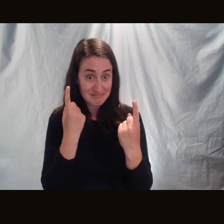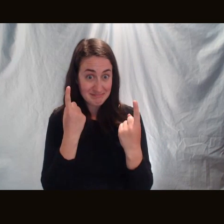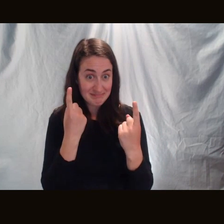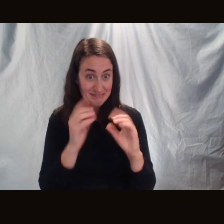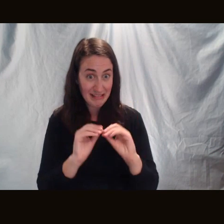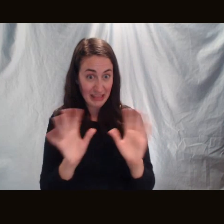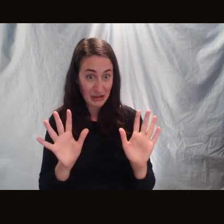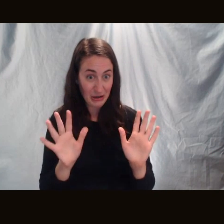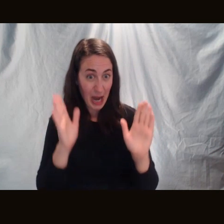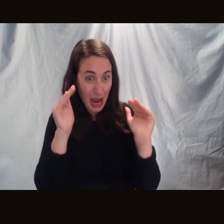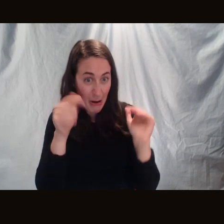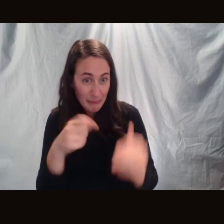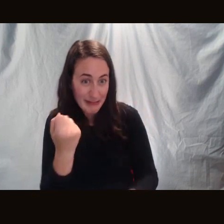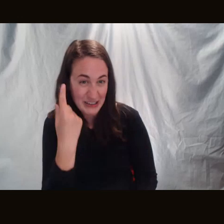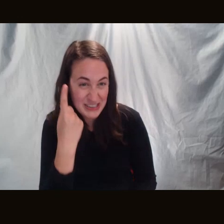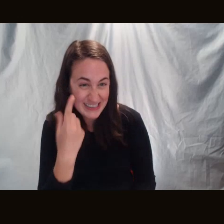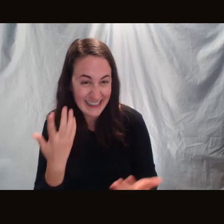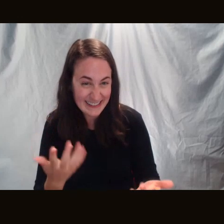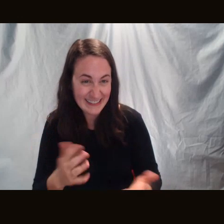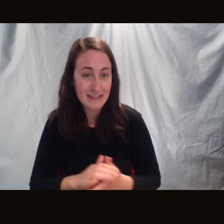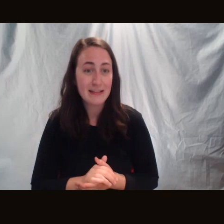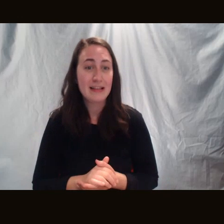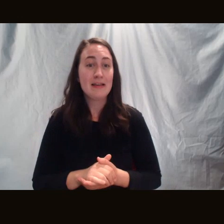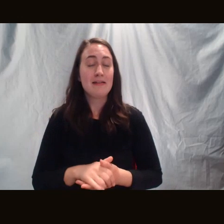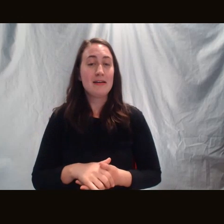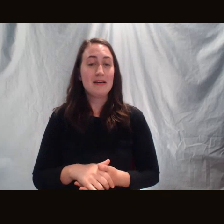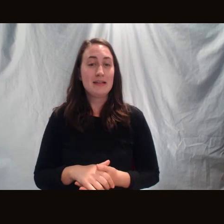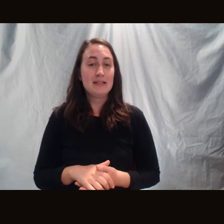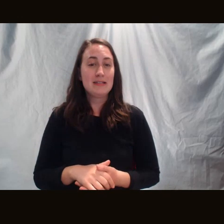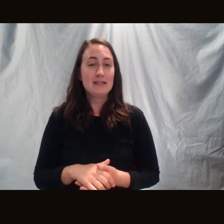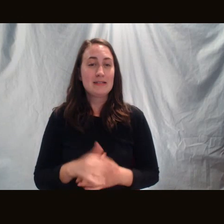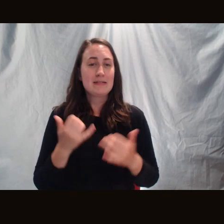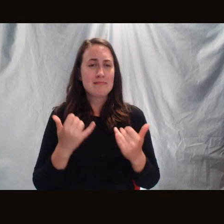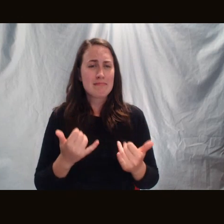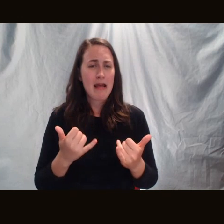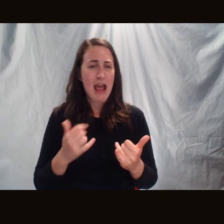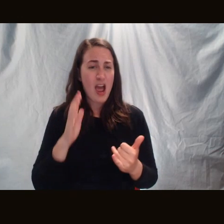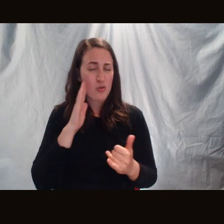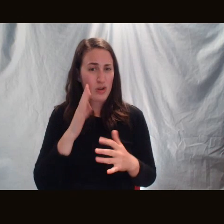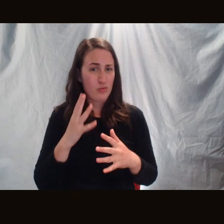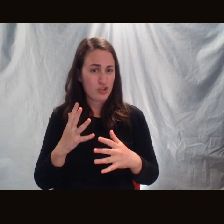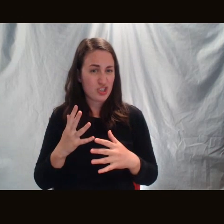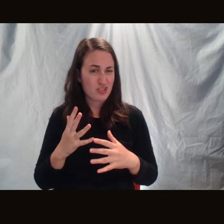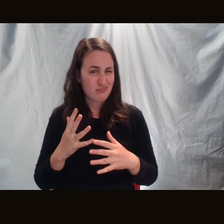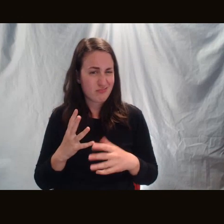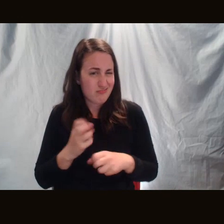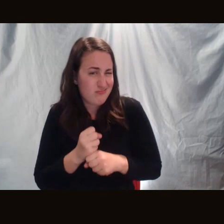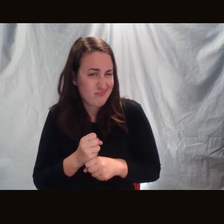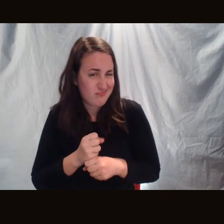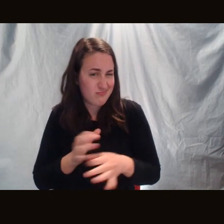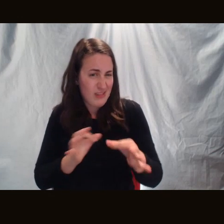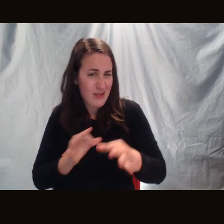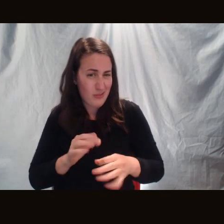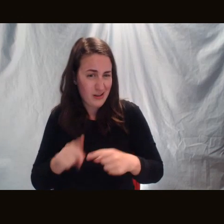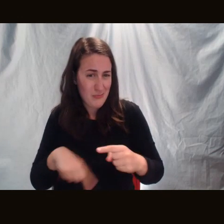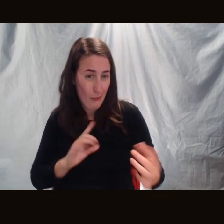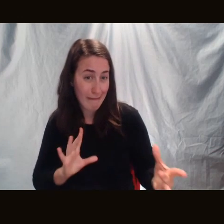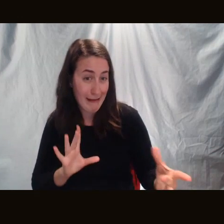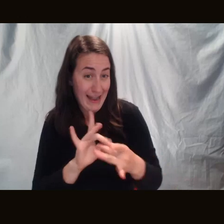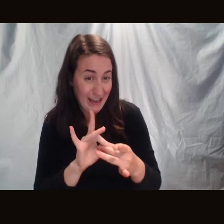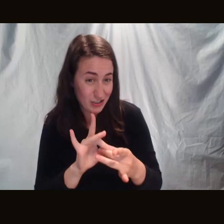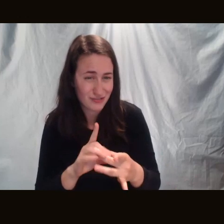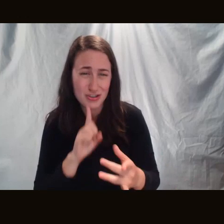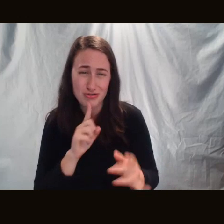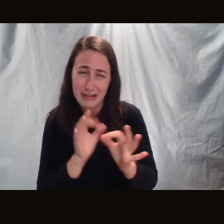know it is. I hope it is. We're going to just recap on the connection. This is something you want to keep in mind all